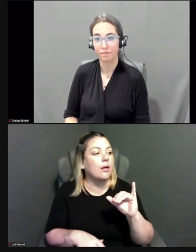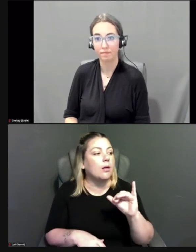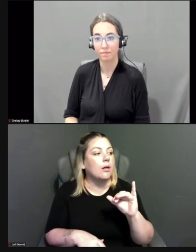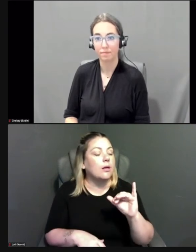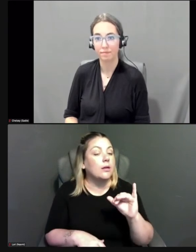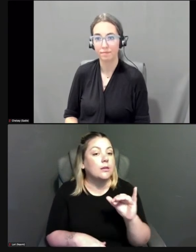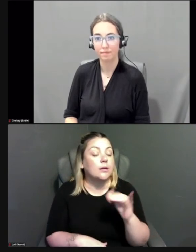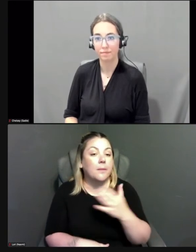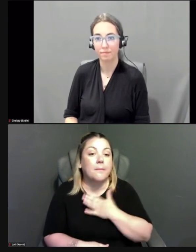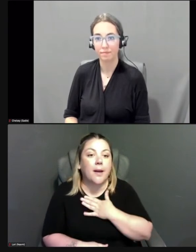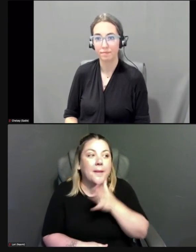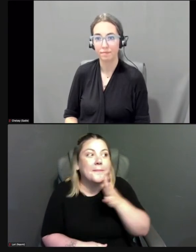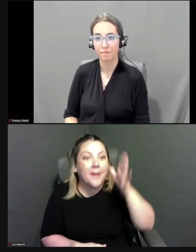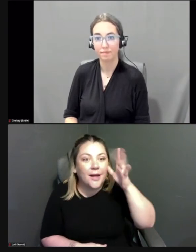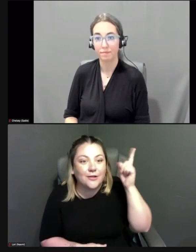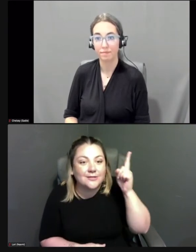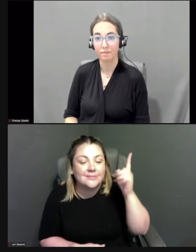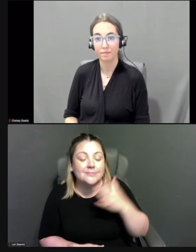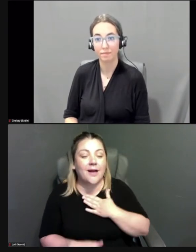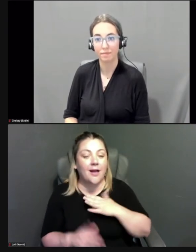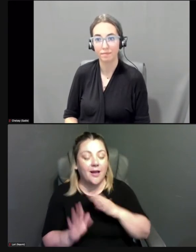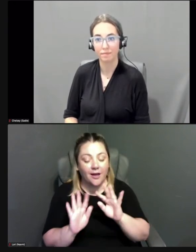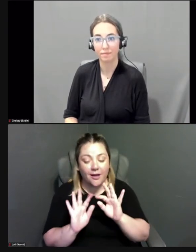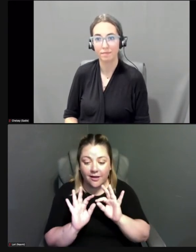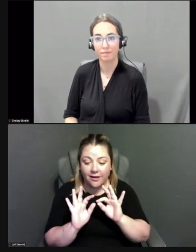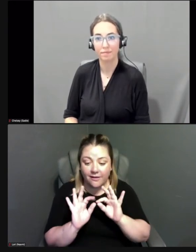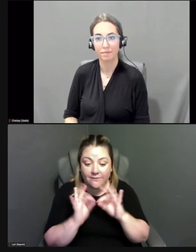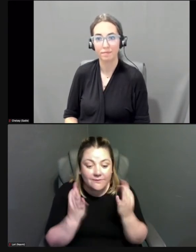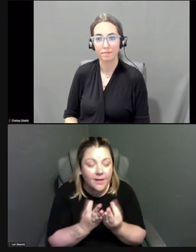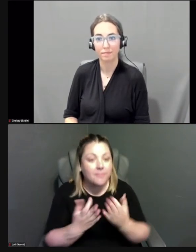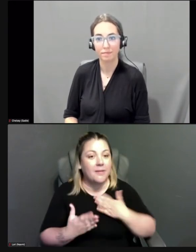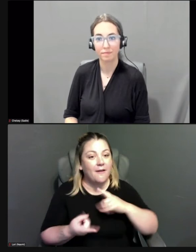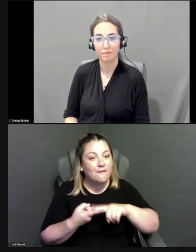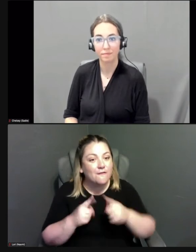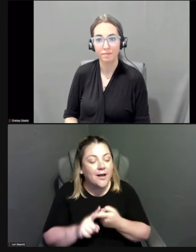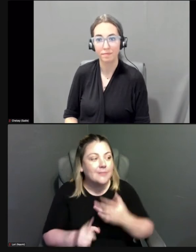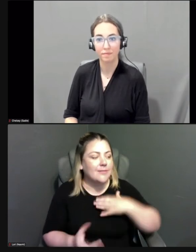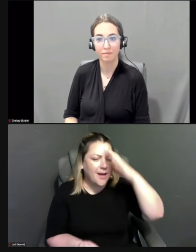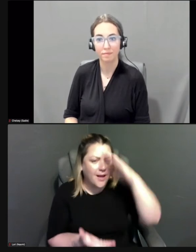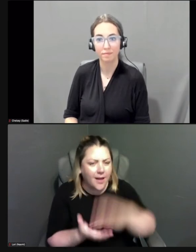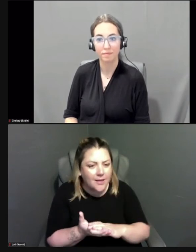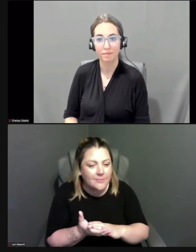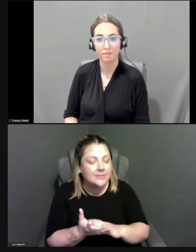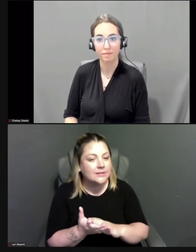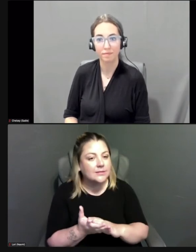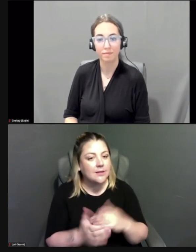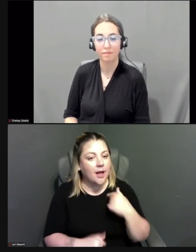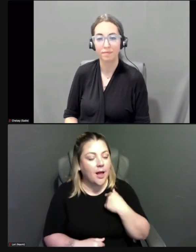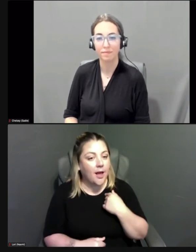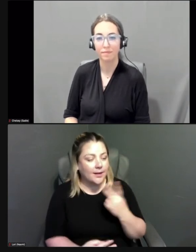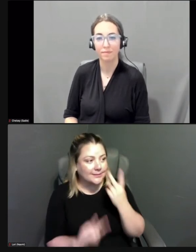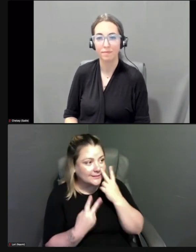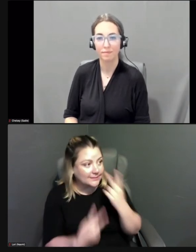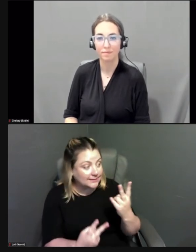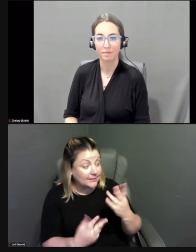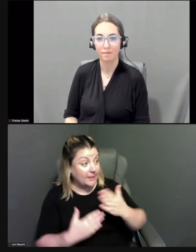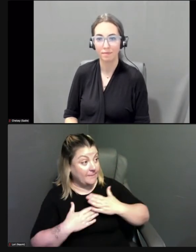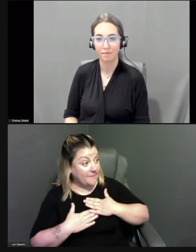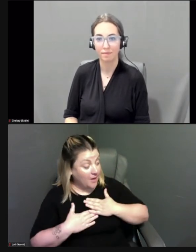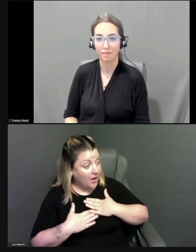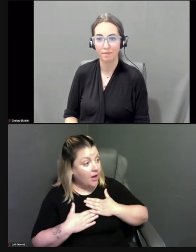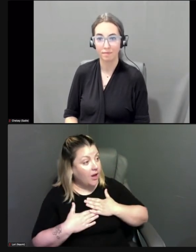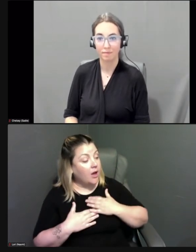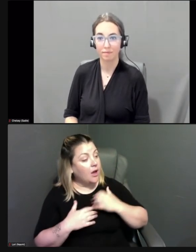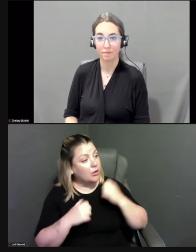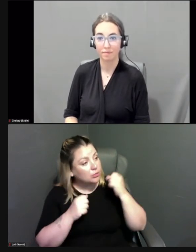my parents, my friends, my family, my husband, seeing how my firm stance of